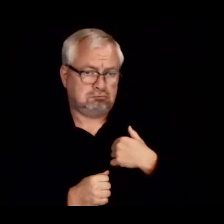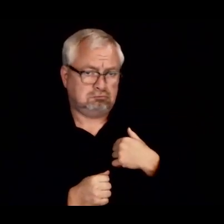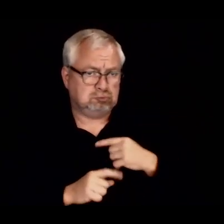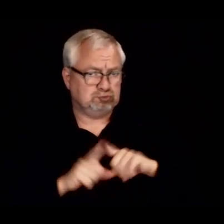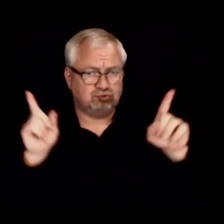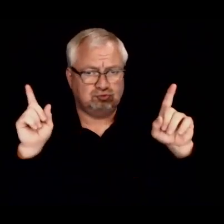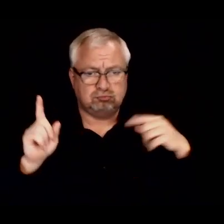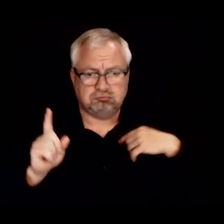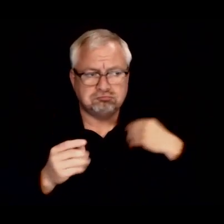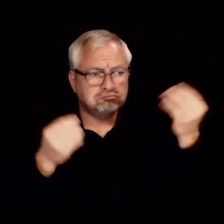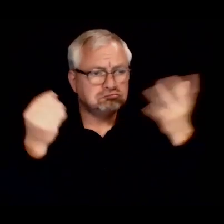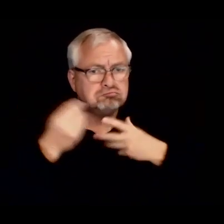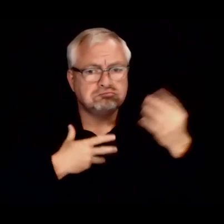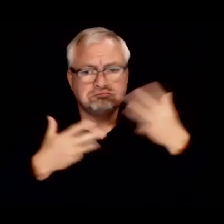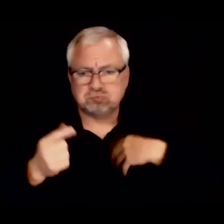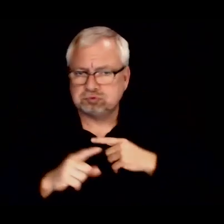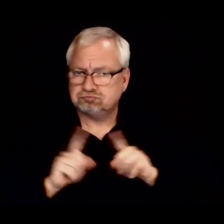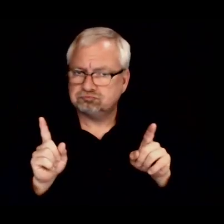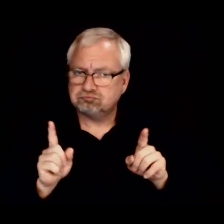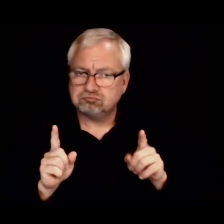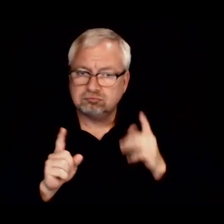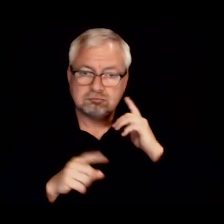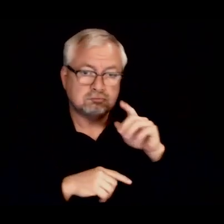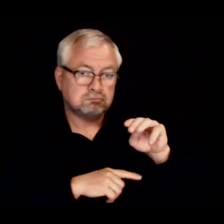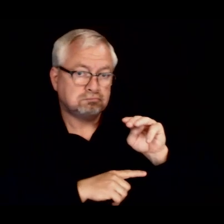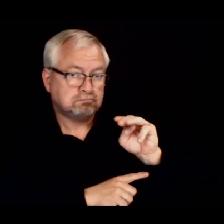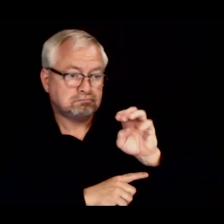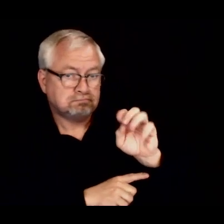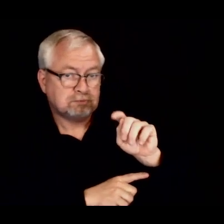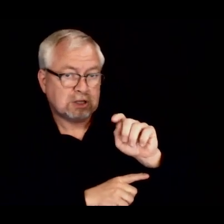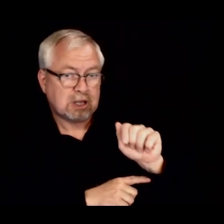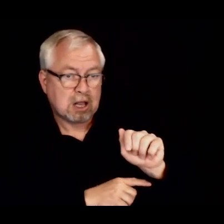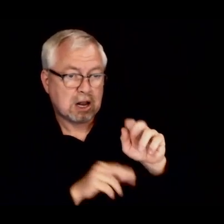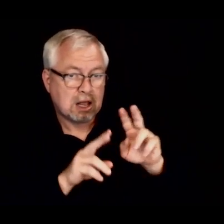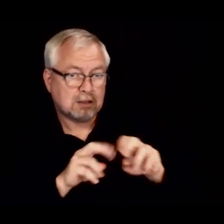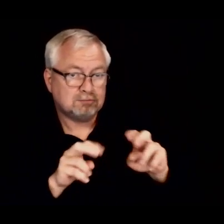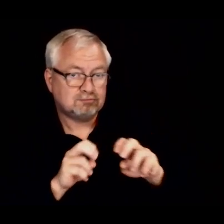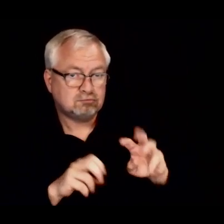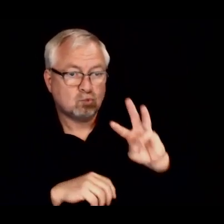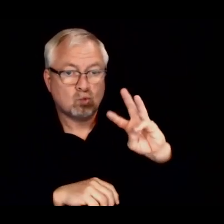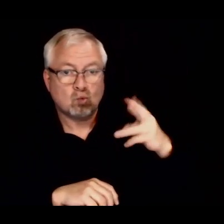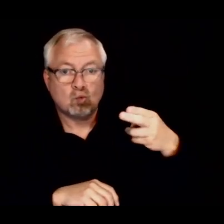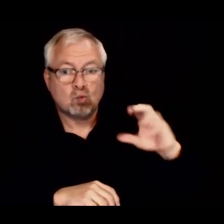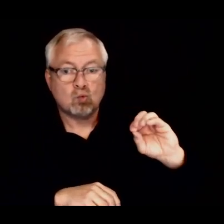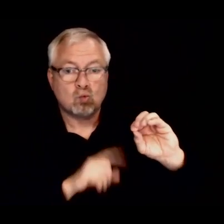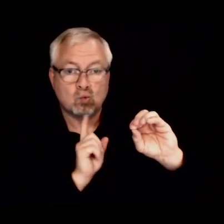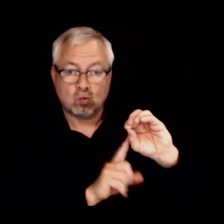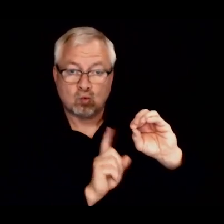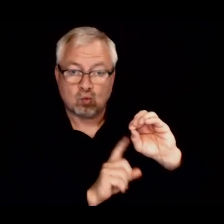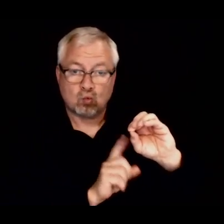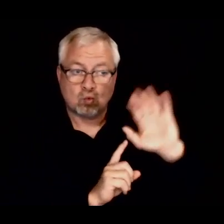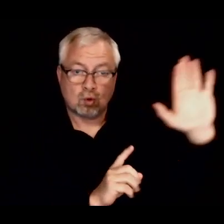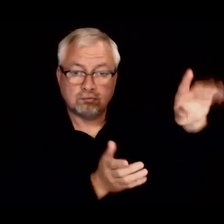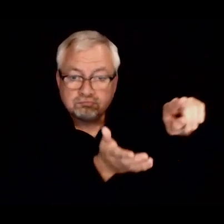that's kind of a meta-analysis by the WHO or that's something some new data